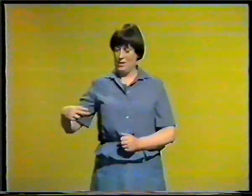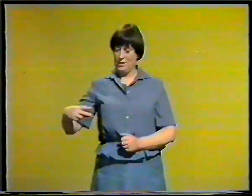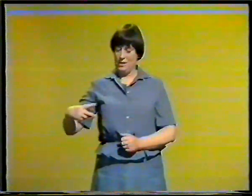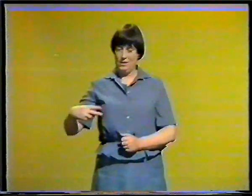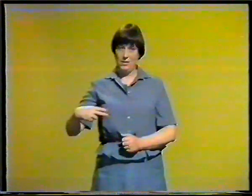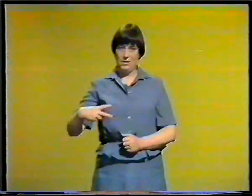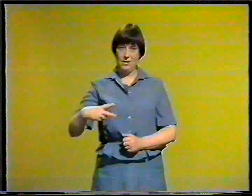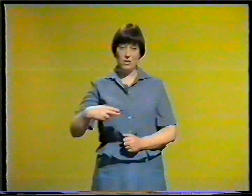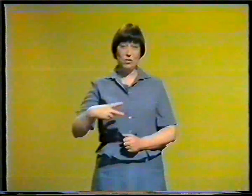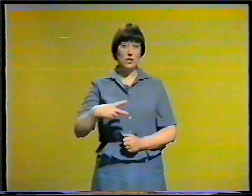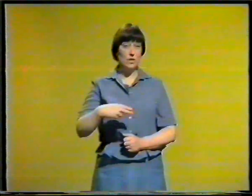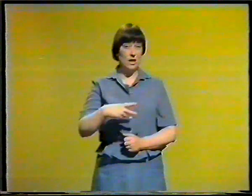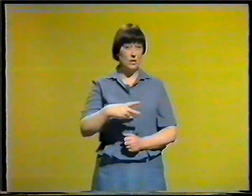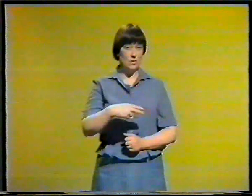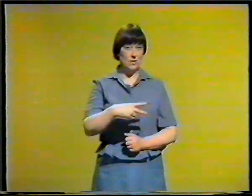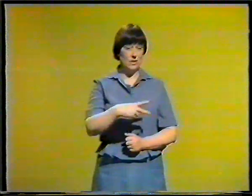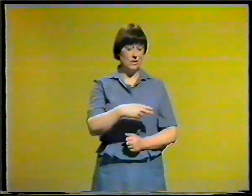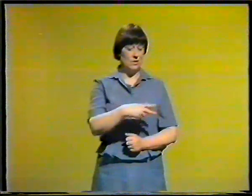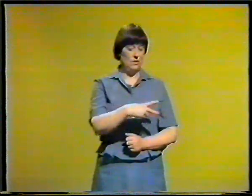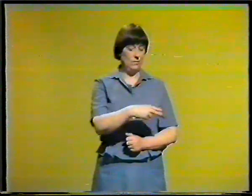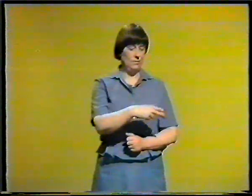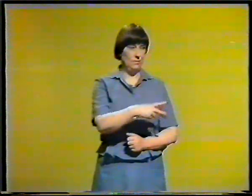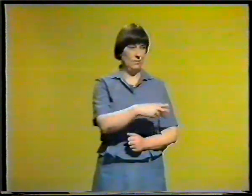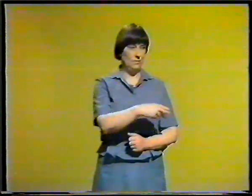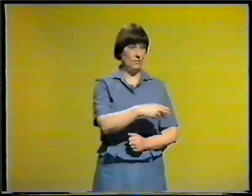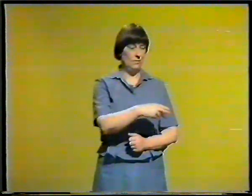scissors. This is also to cut with scissors too.